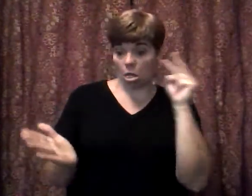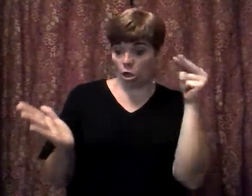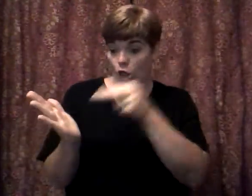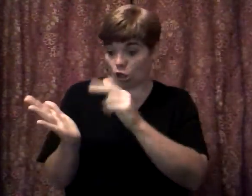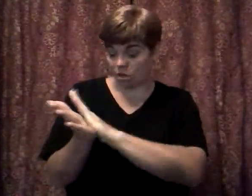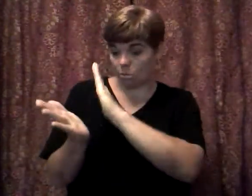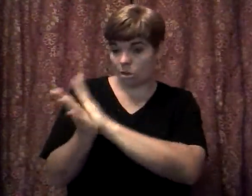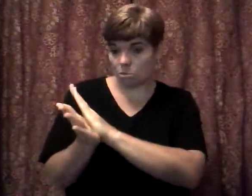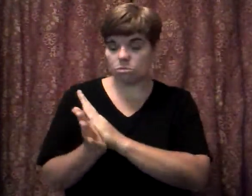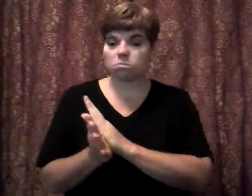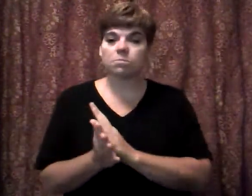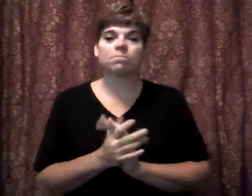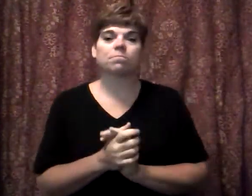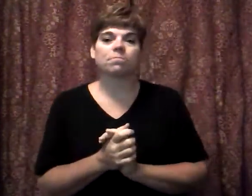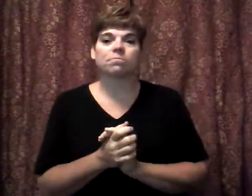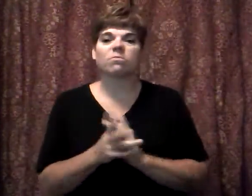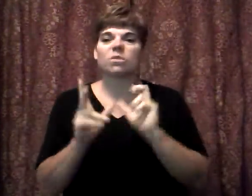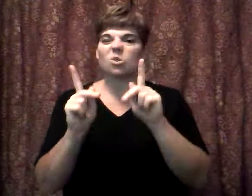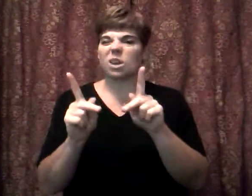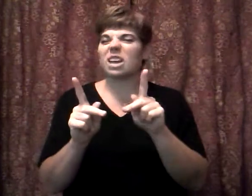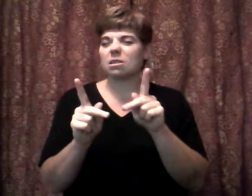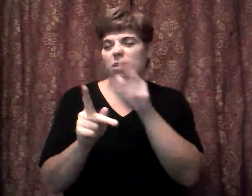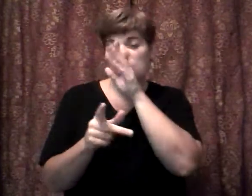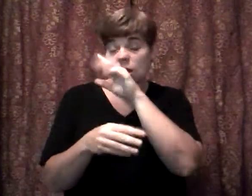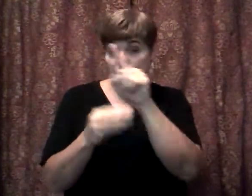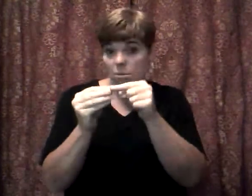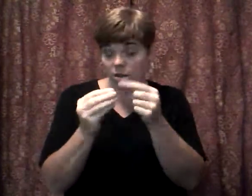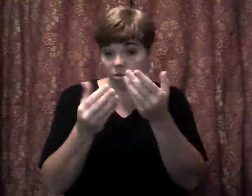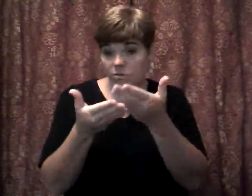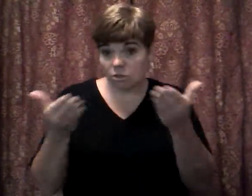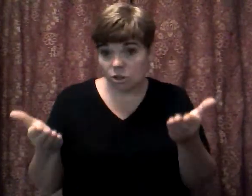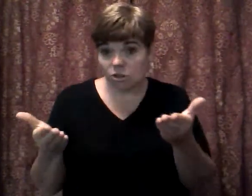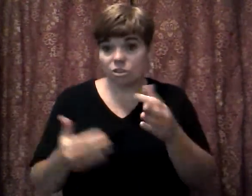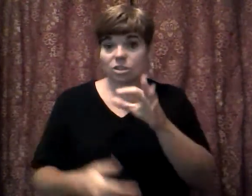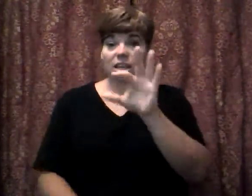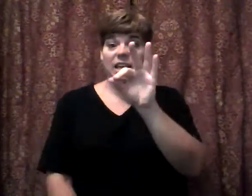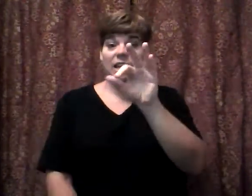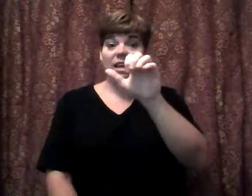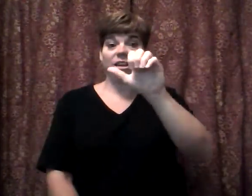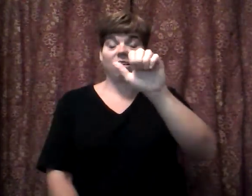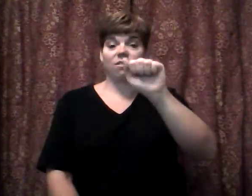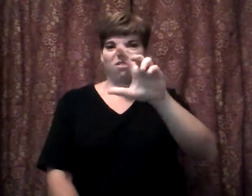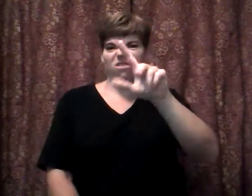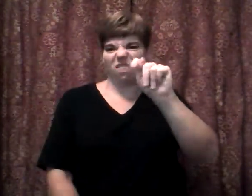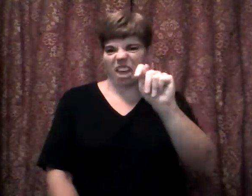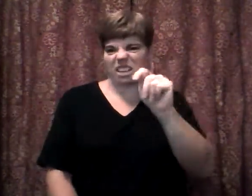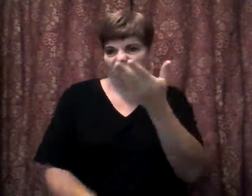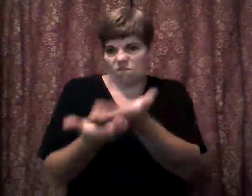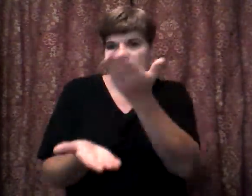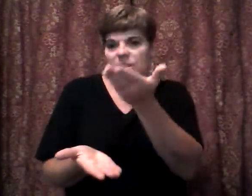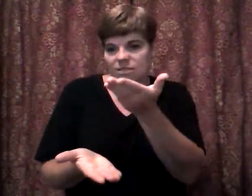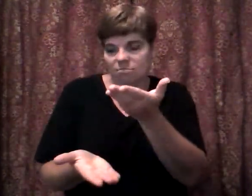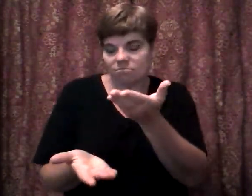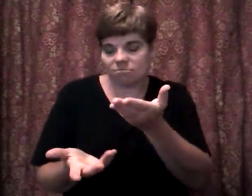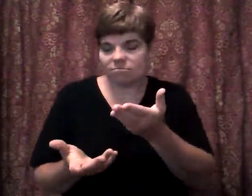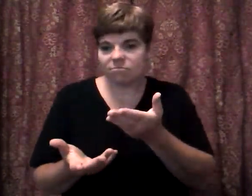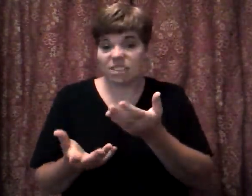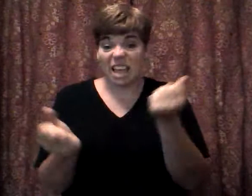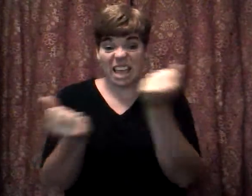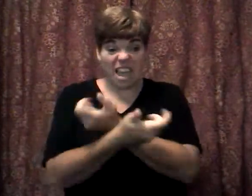first thing that we should probably look at first is the facts. Okay, basic fact, which is what this whole thing is about, is the breaking